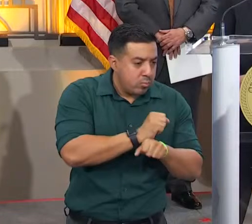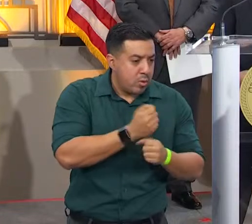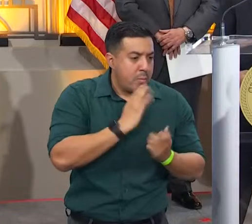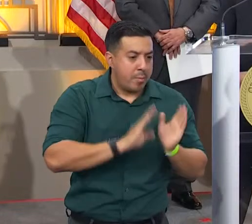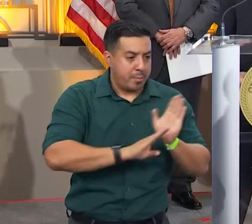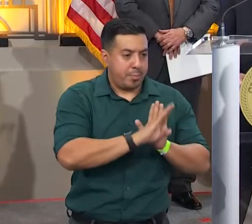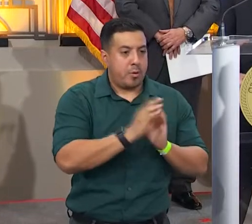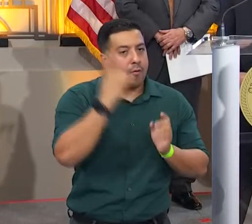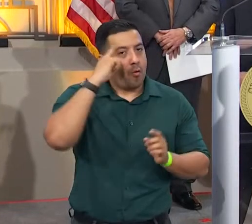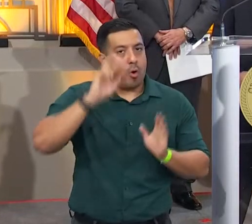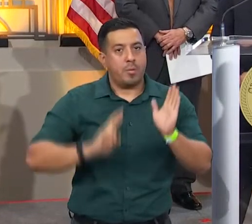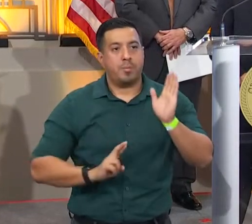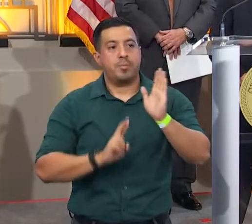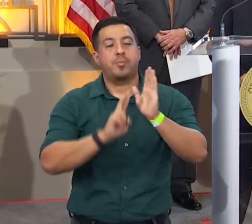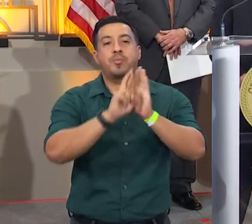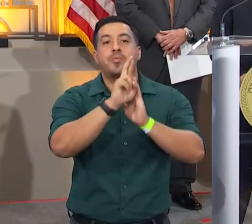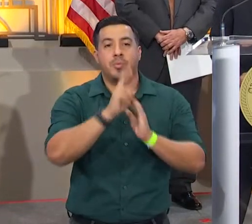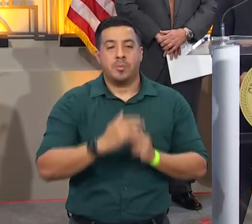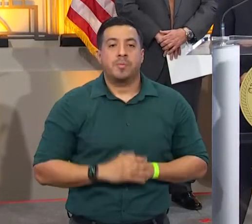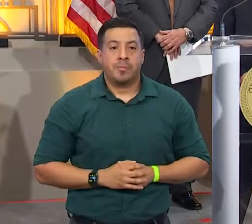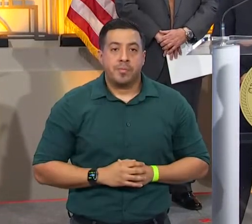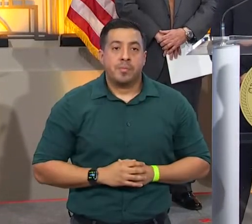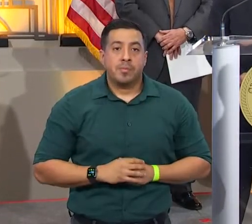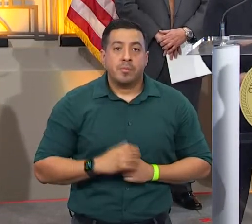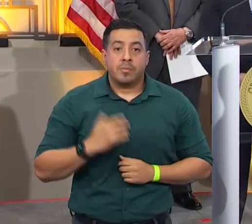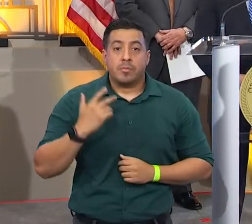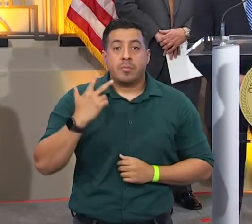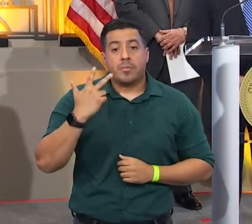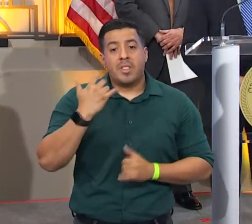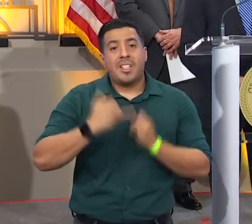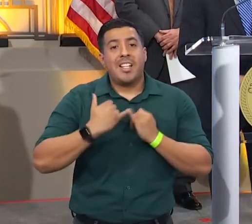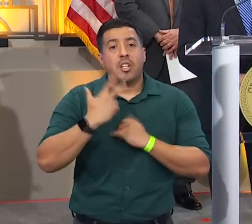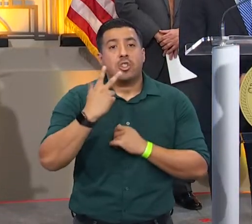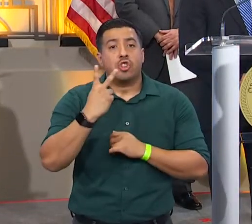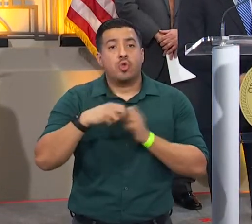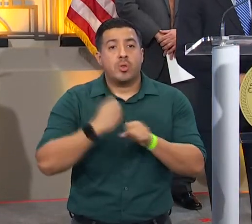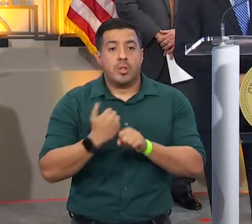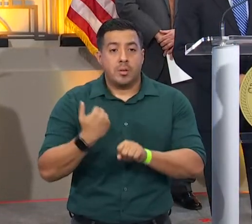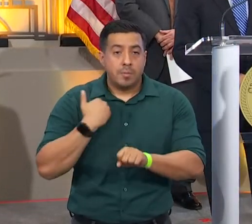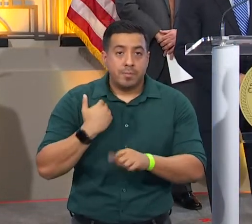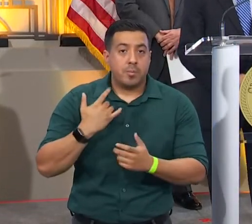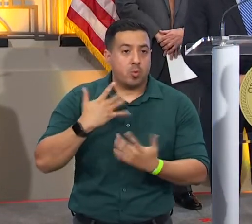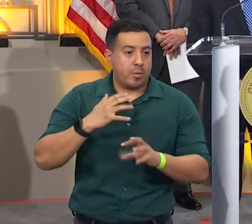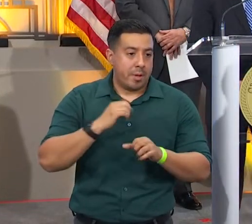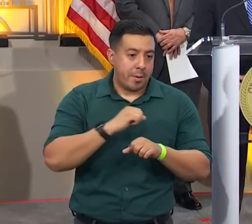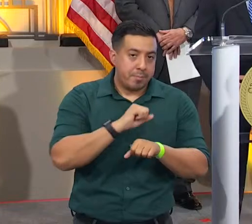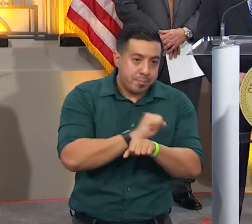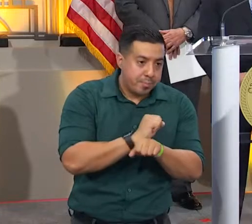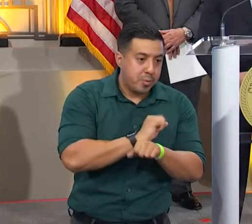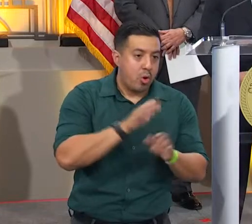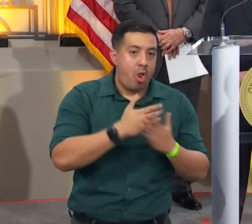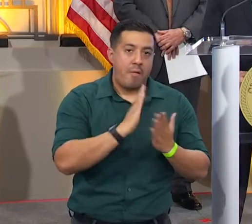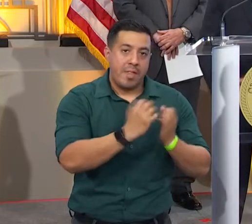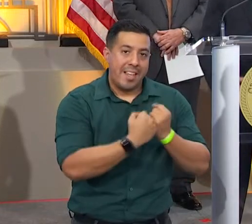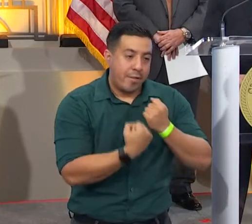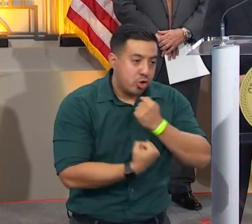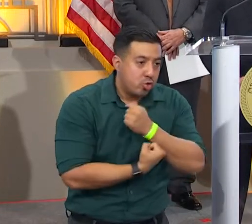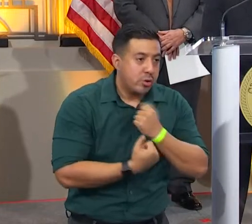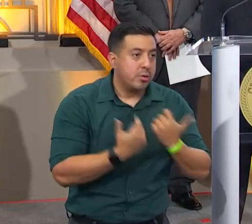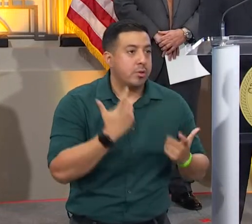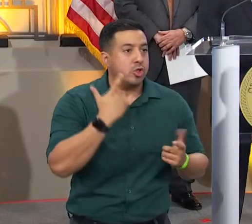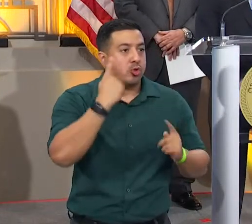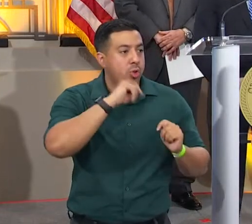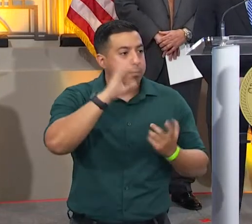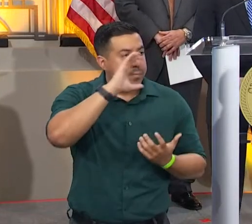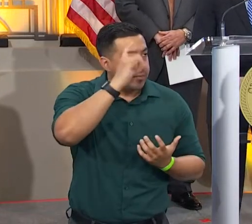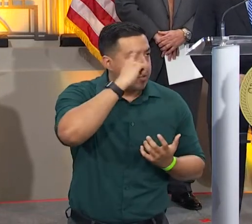frontier of space exploration. For the last 2 years, we have been busy building the Houston Spaceport's foundational infrastructure to attract